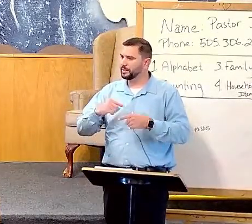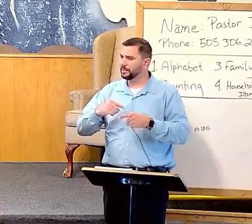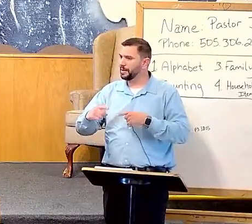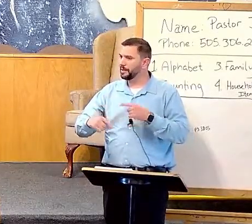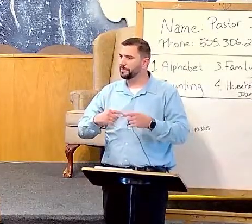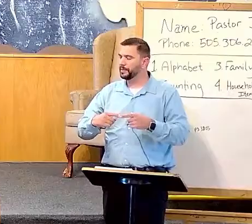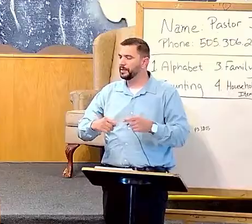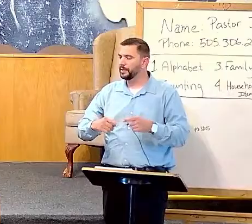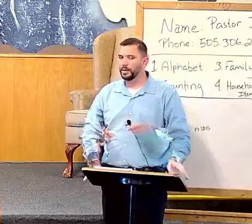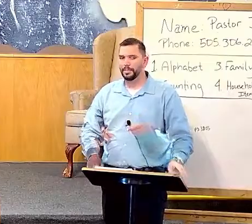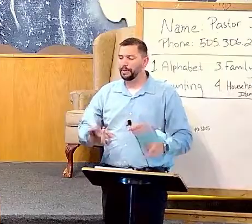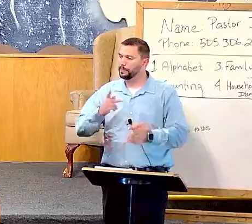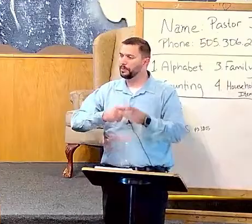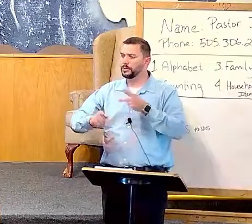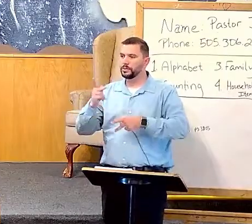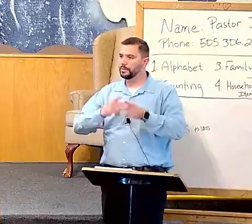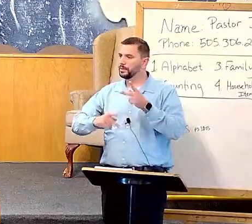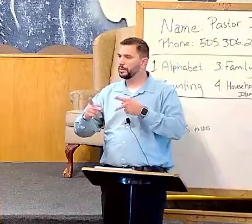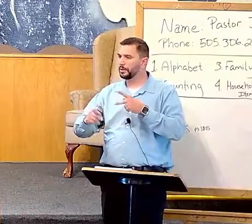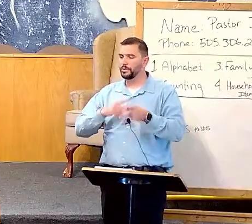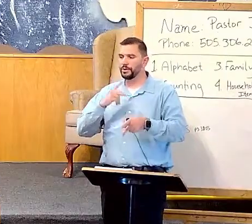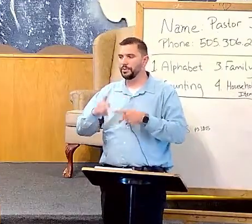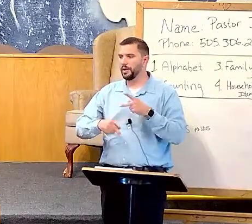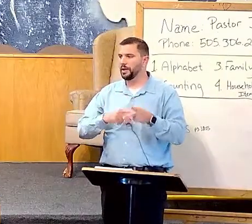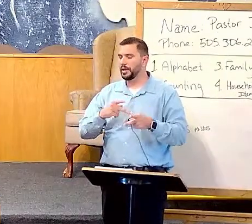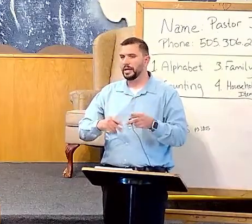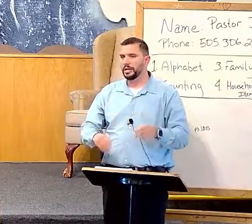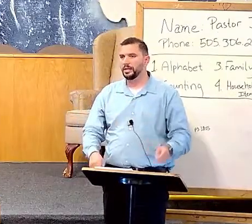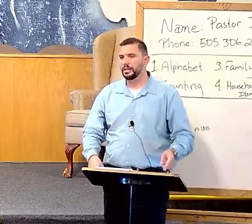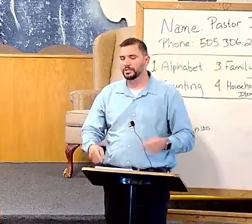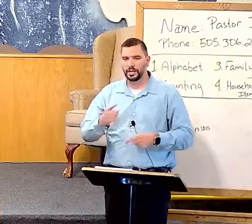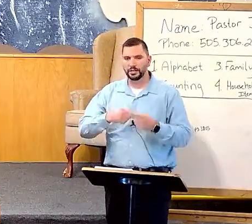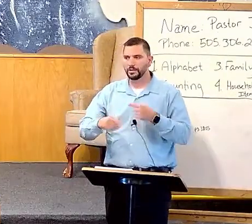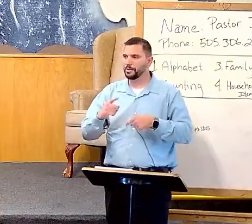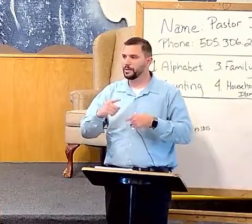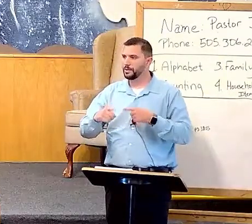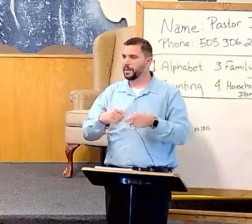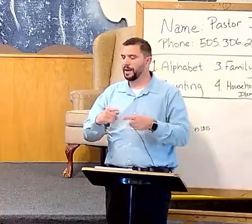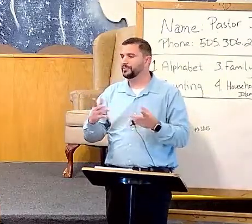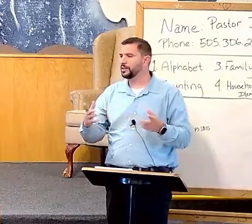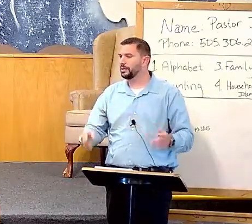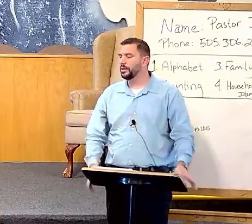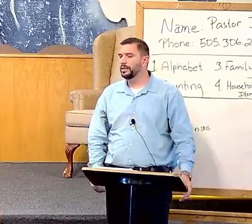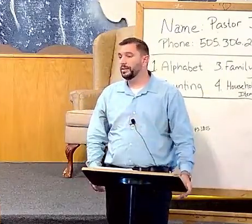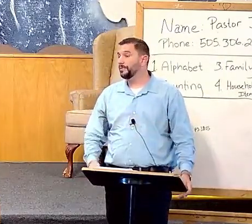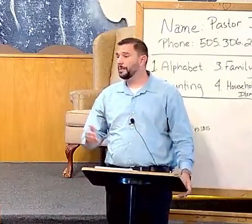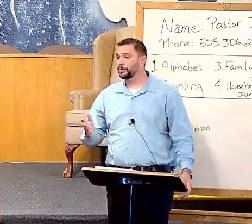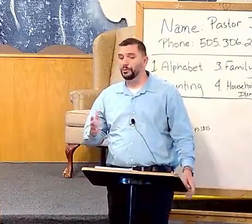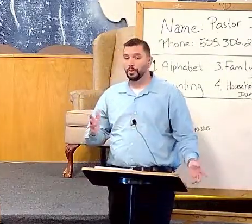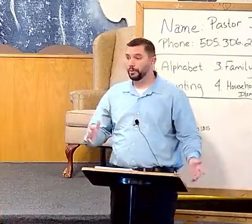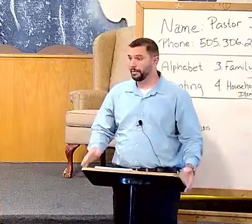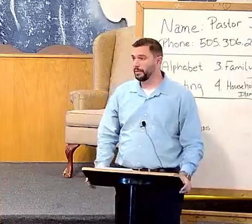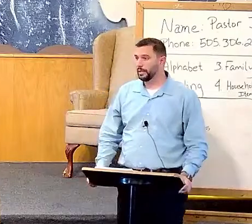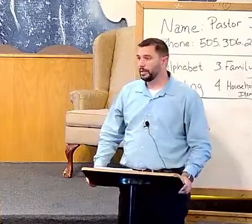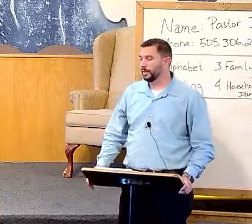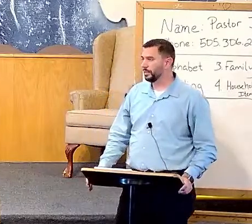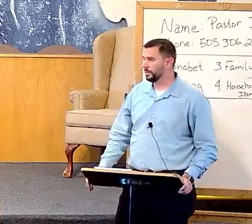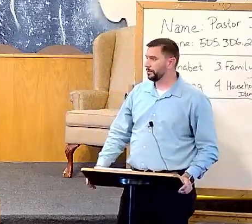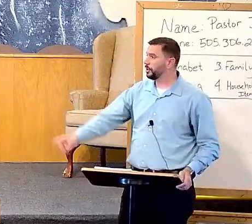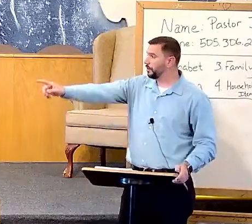matter. People could go either way. Sign could go either way. I've seen deaf people do both. Did you have a